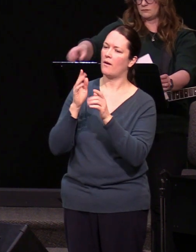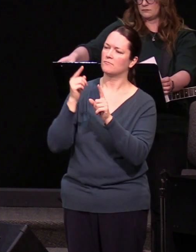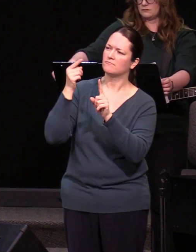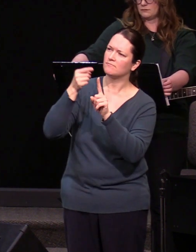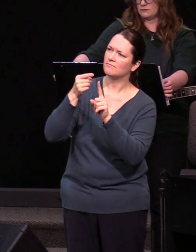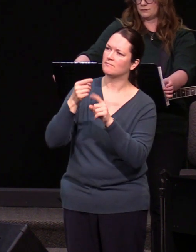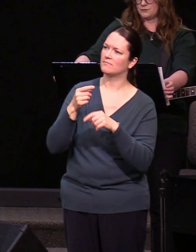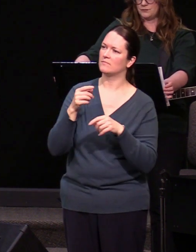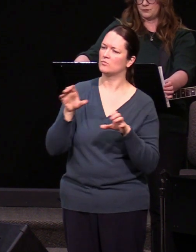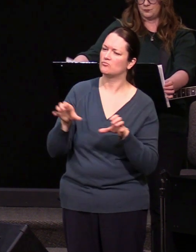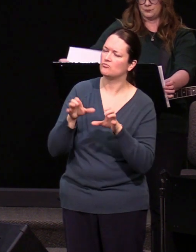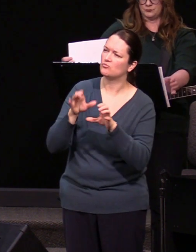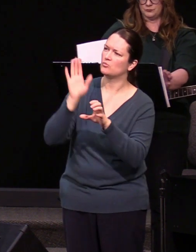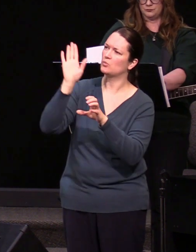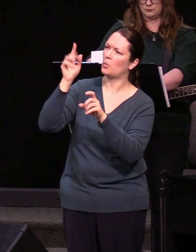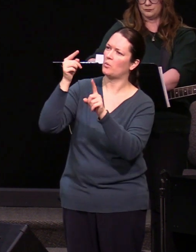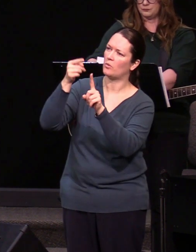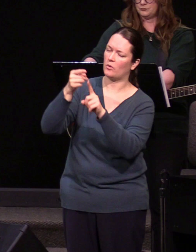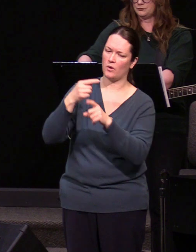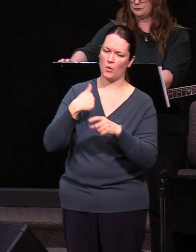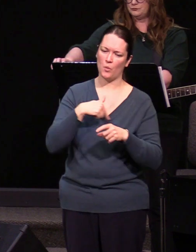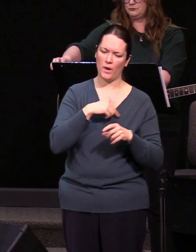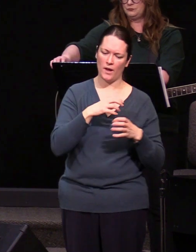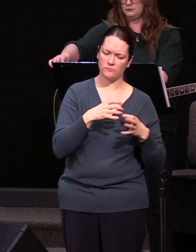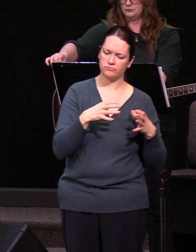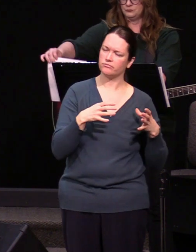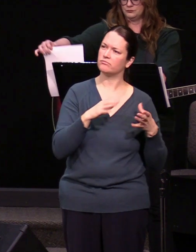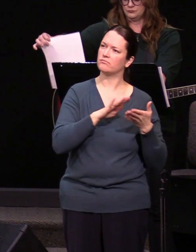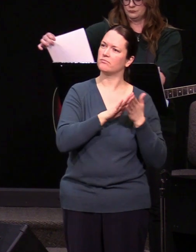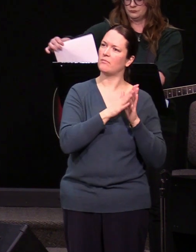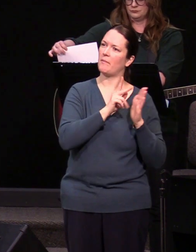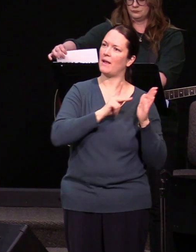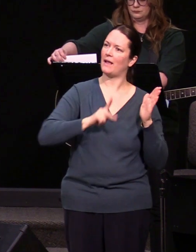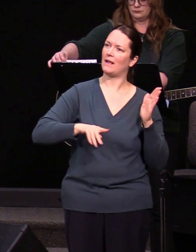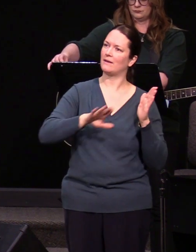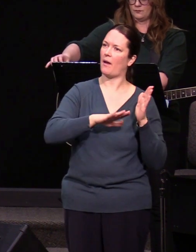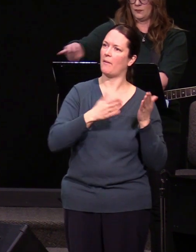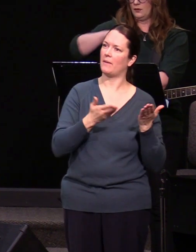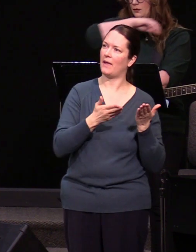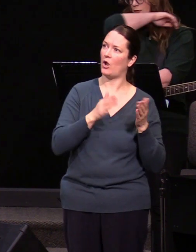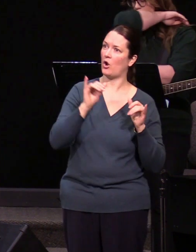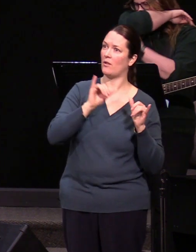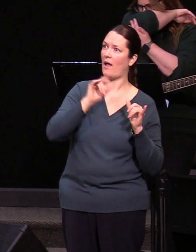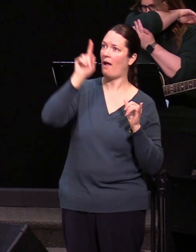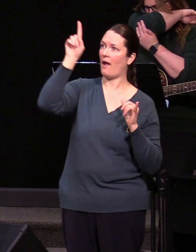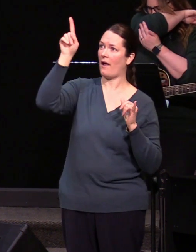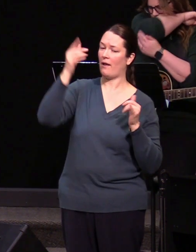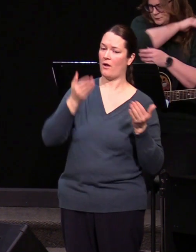to be little enclaves of your kingdom here on earth as it is in heaven,